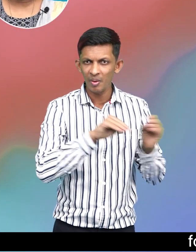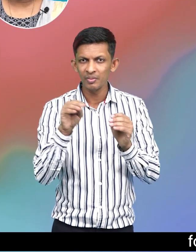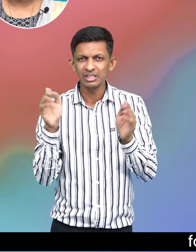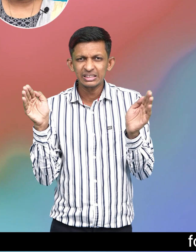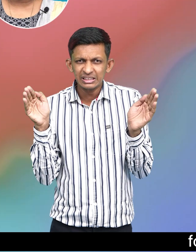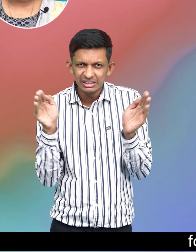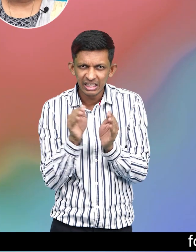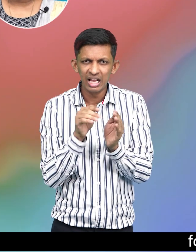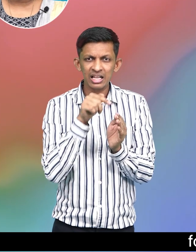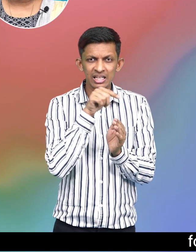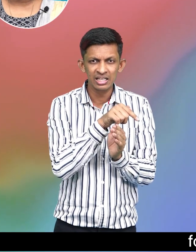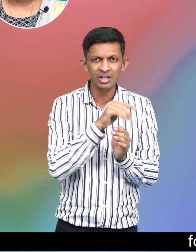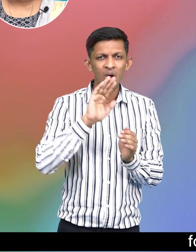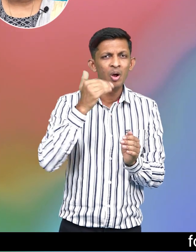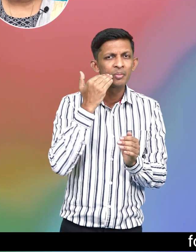short duration